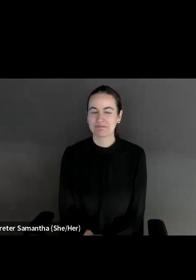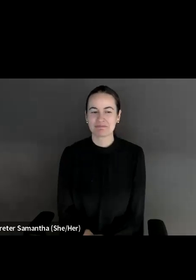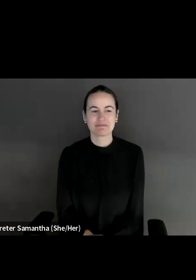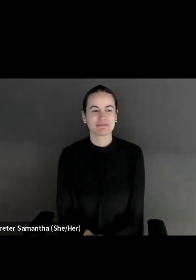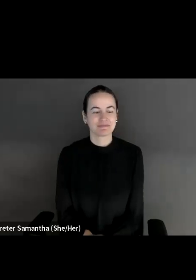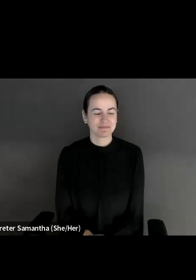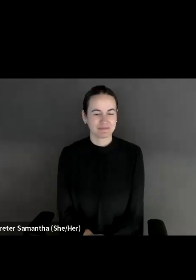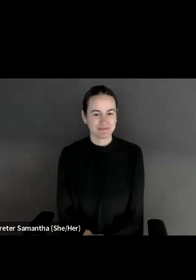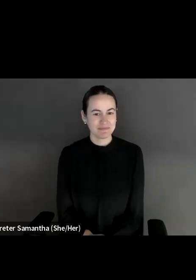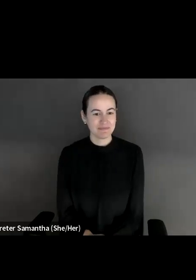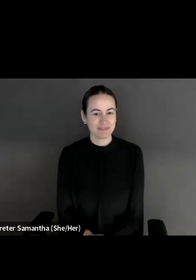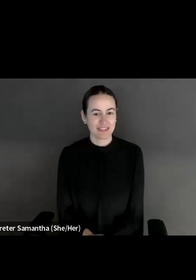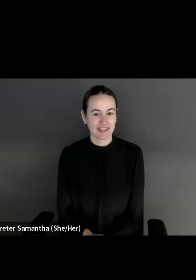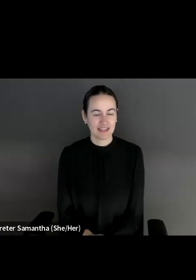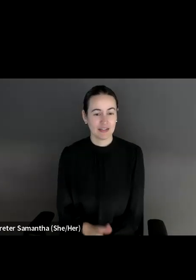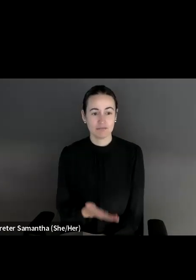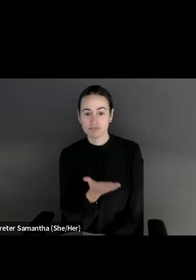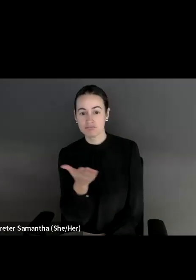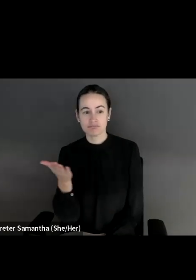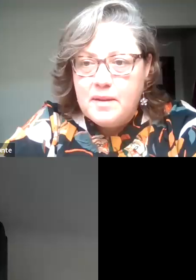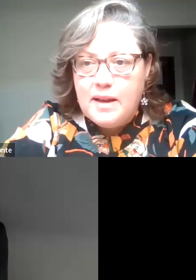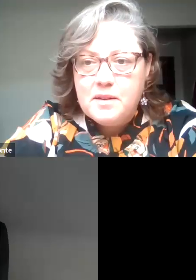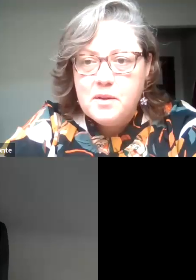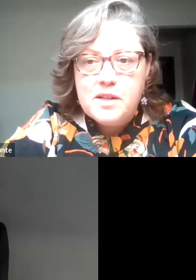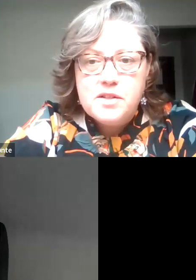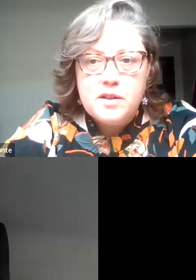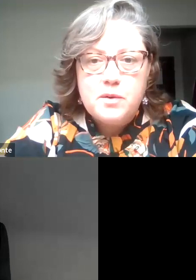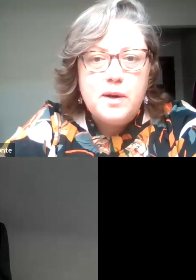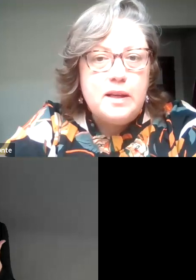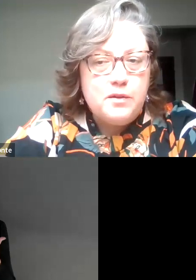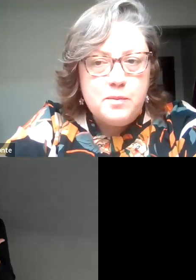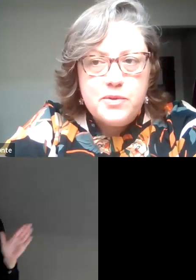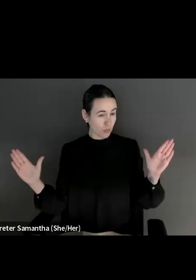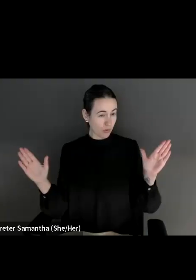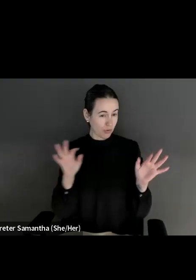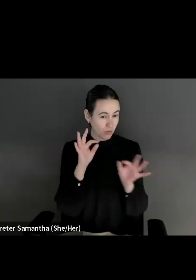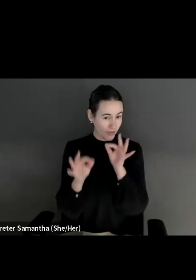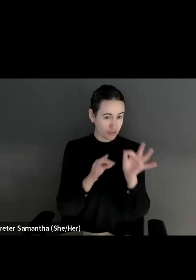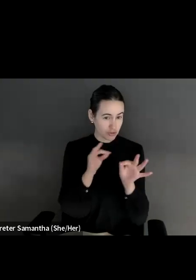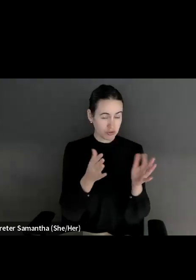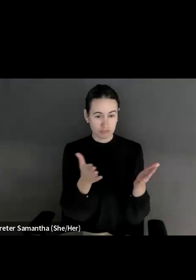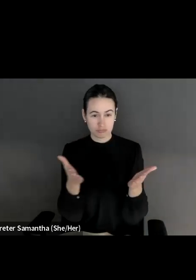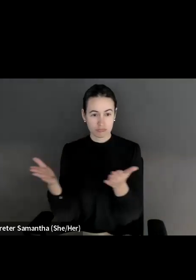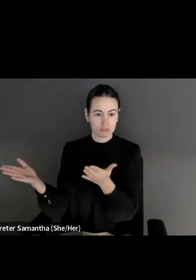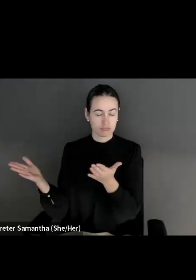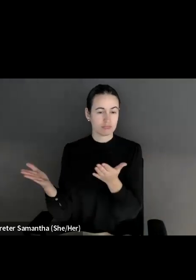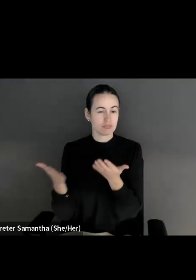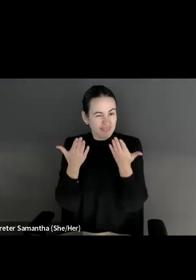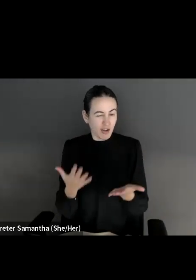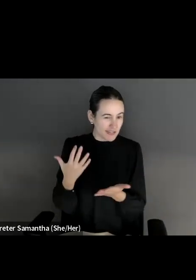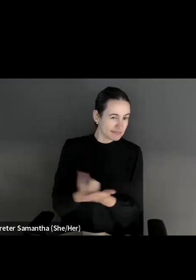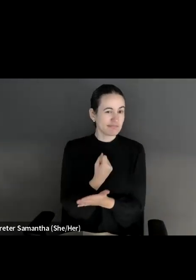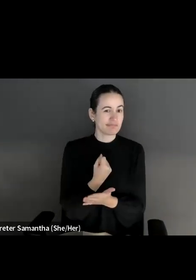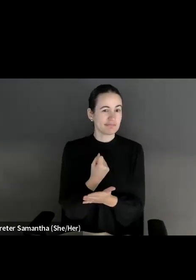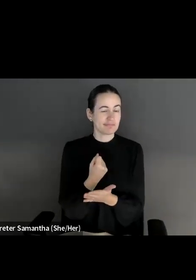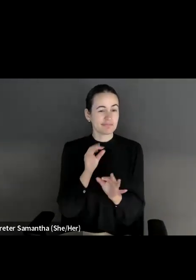Okay, is there anyone who wants to ask a question to any of the presenter, or do we want to continue